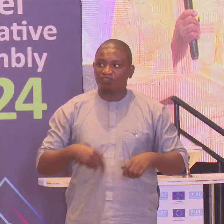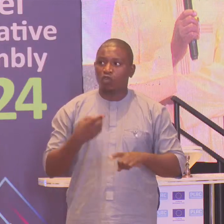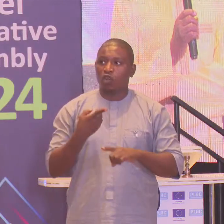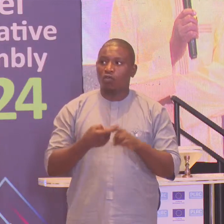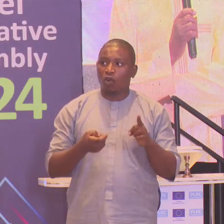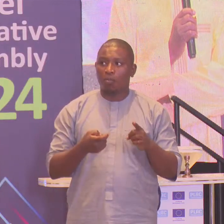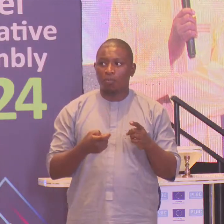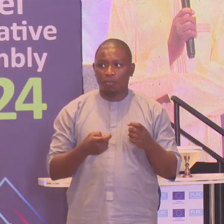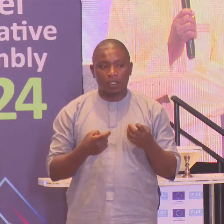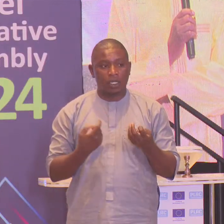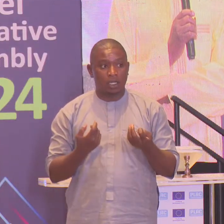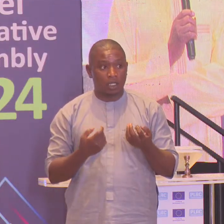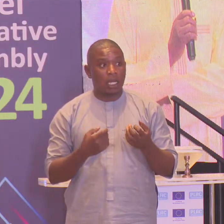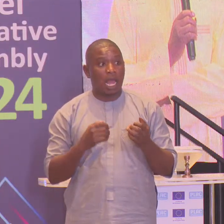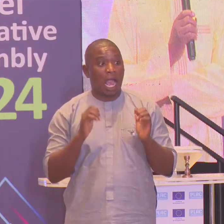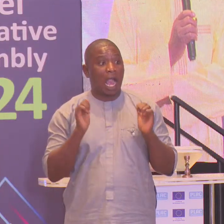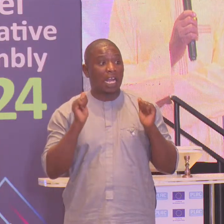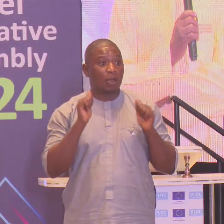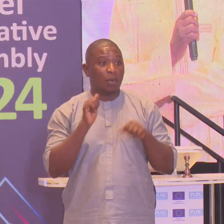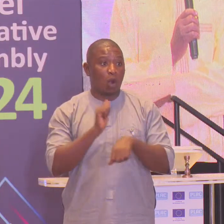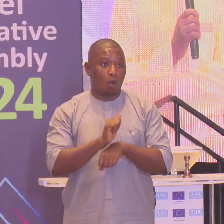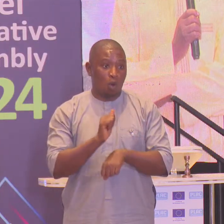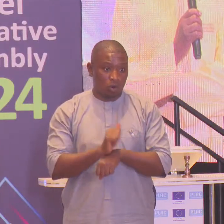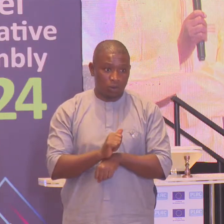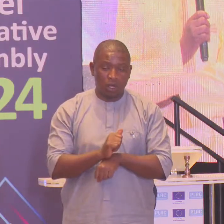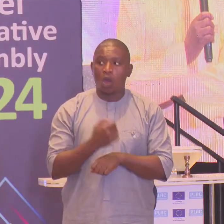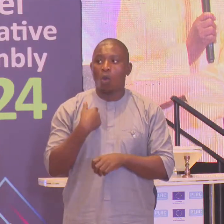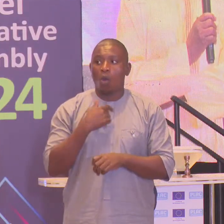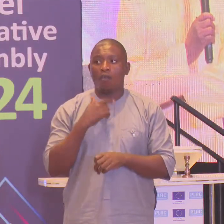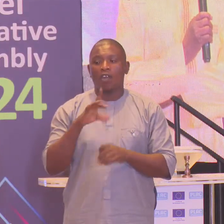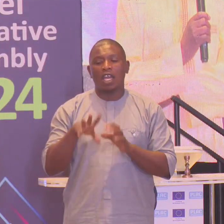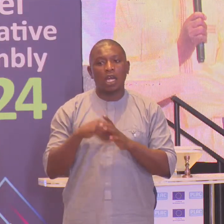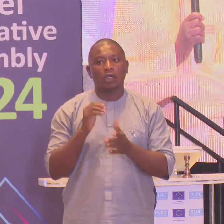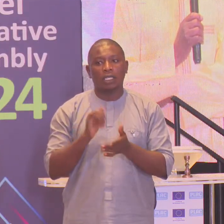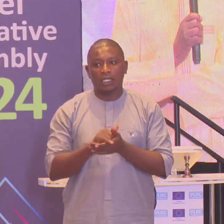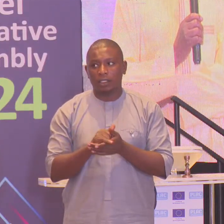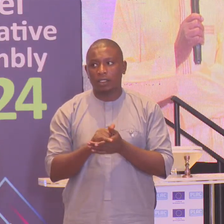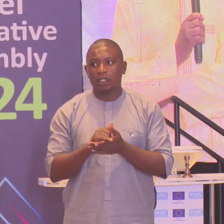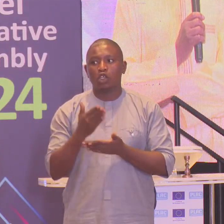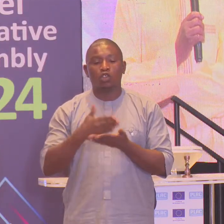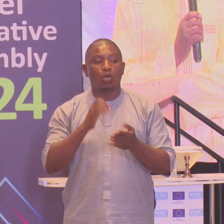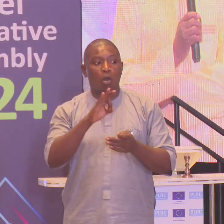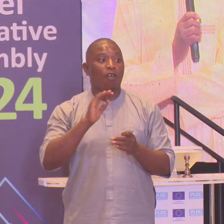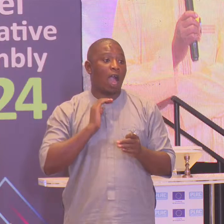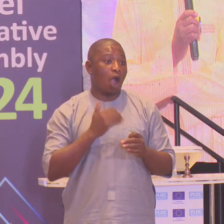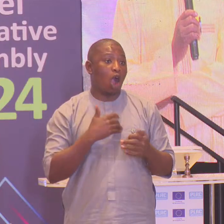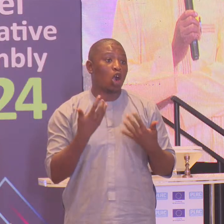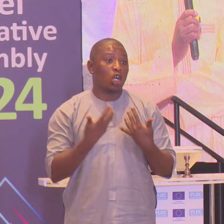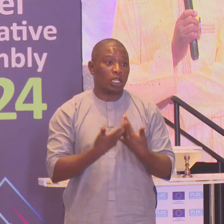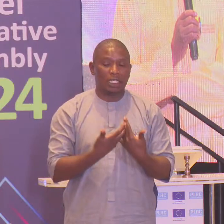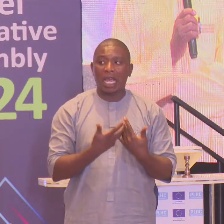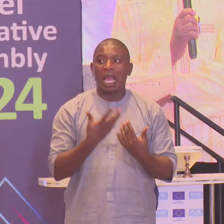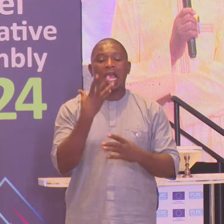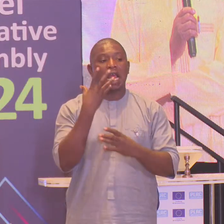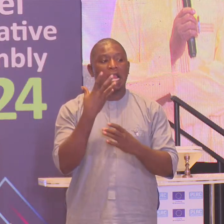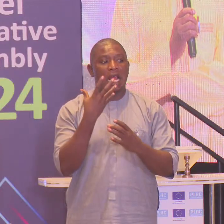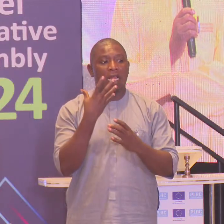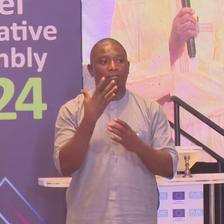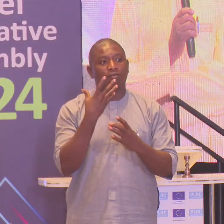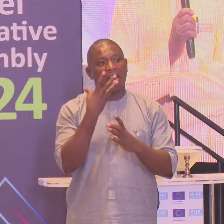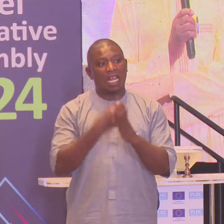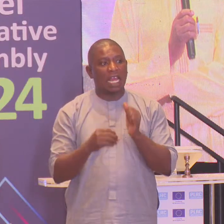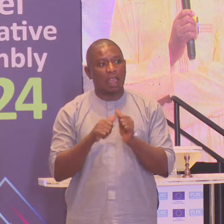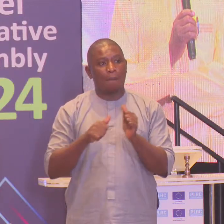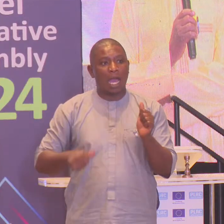scholarship or scholarly activities, we discovered that some of our colleagues lag behind